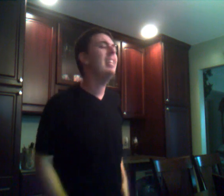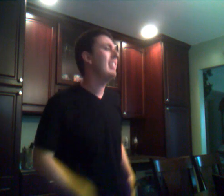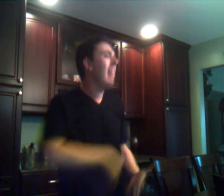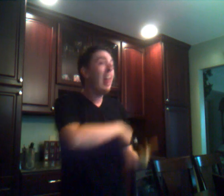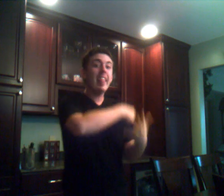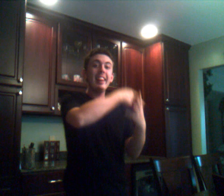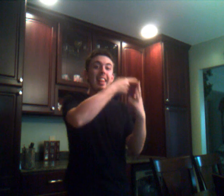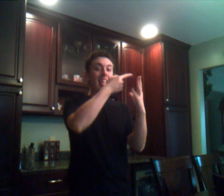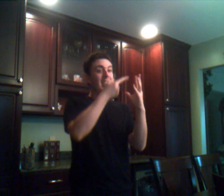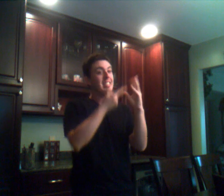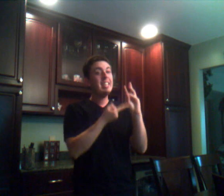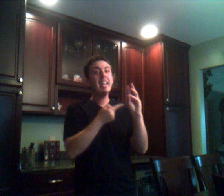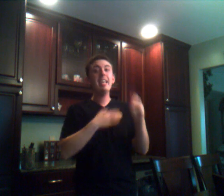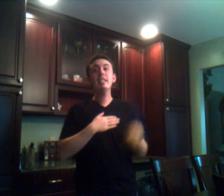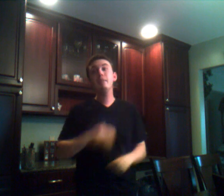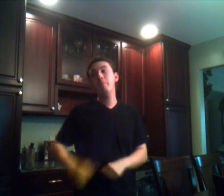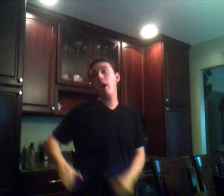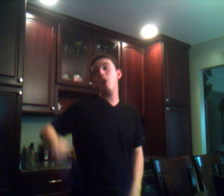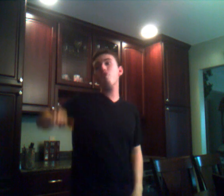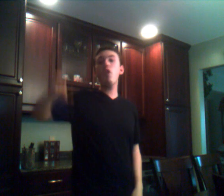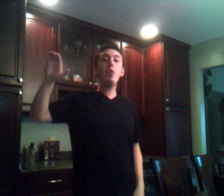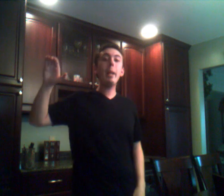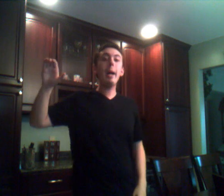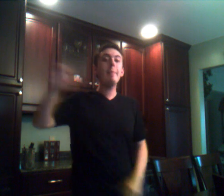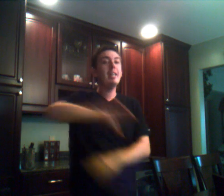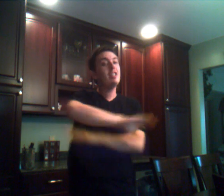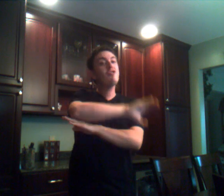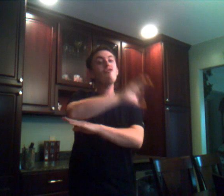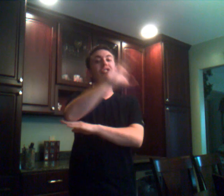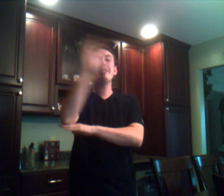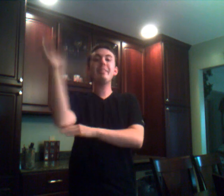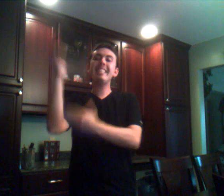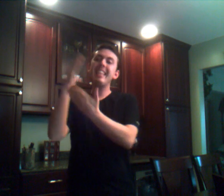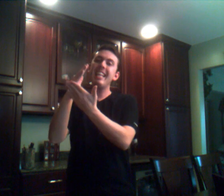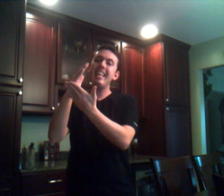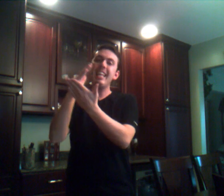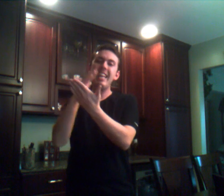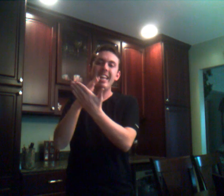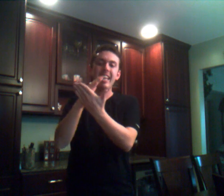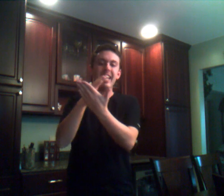This is my grown up Christmas list